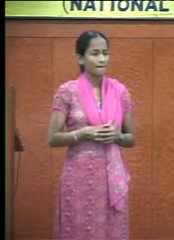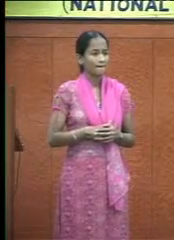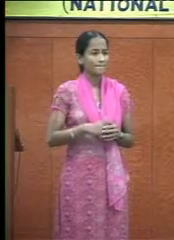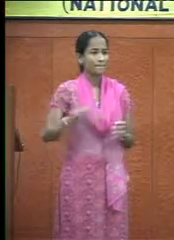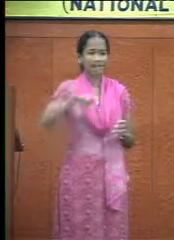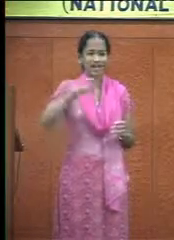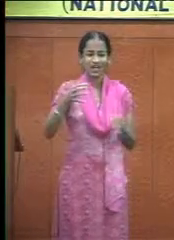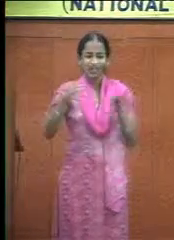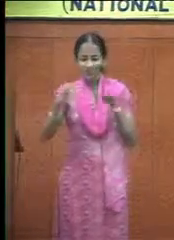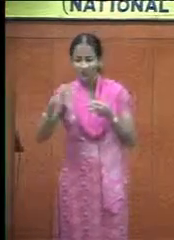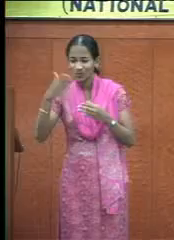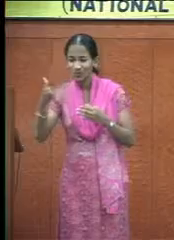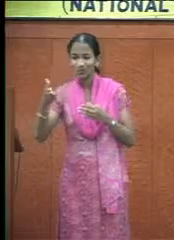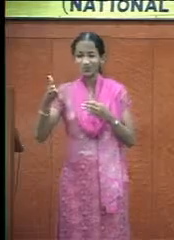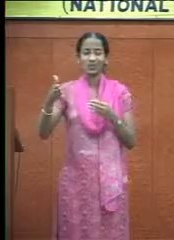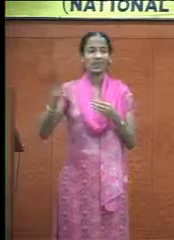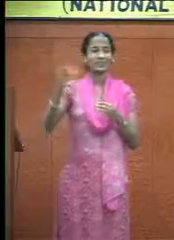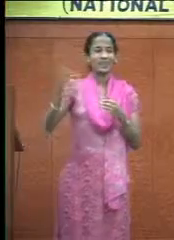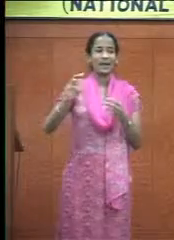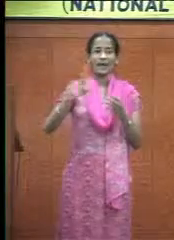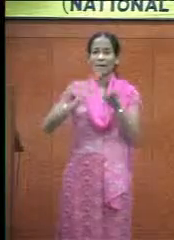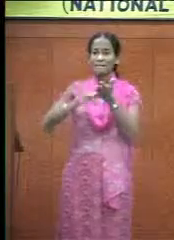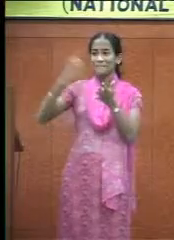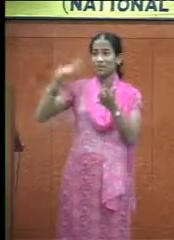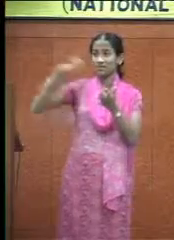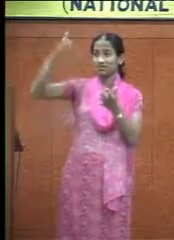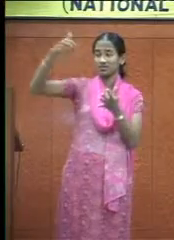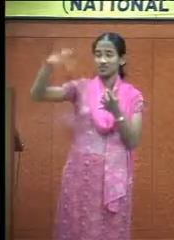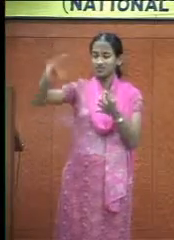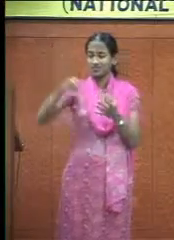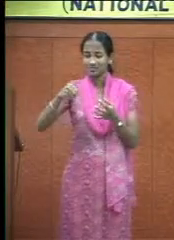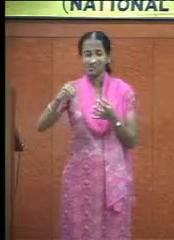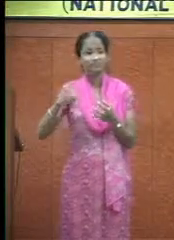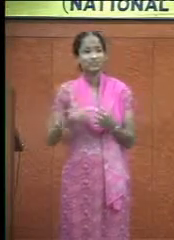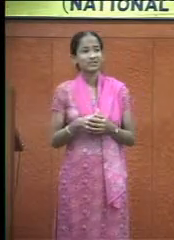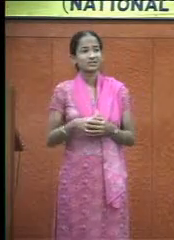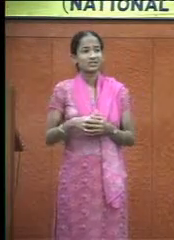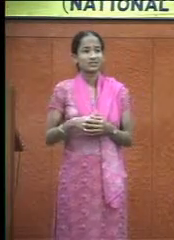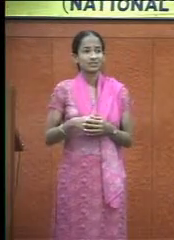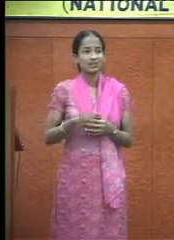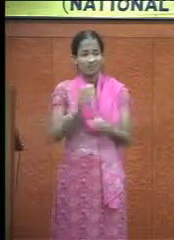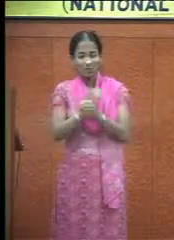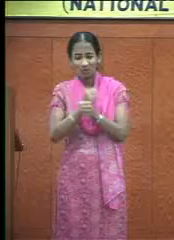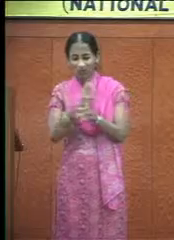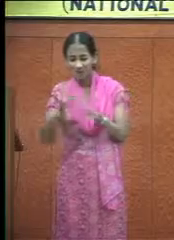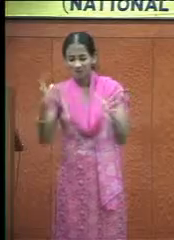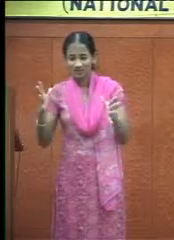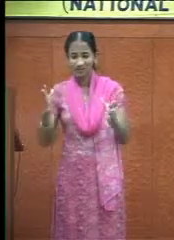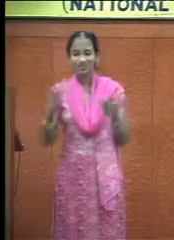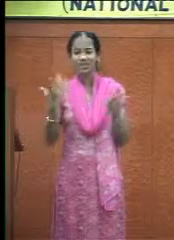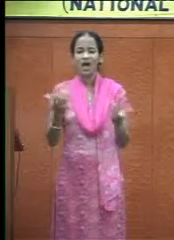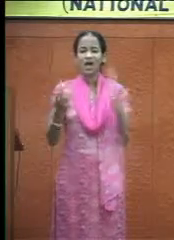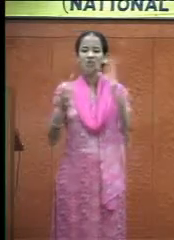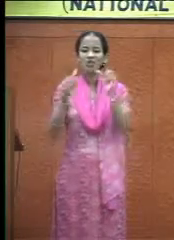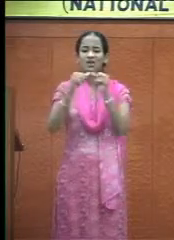Again, do they go to court? Because they've actually approached the minister, they've approached a lot of bodies. So, do they have a case to go